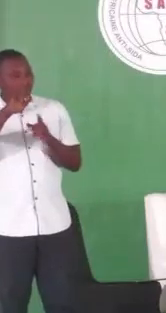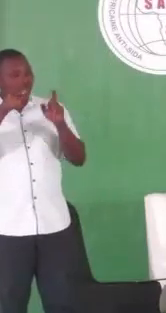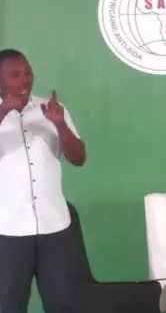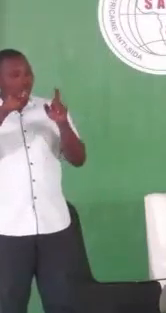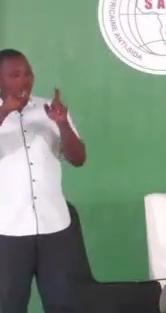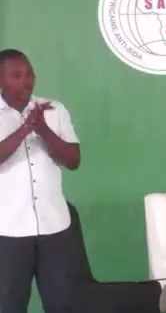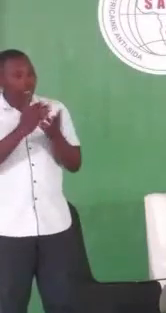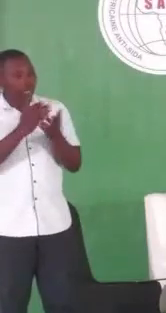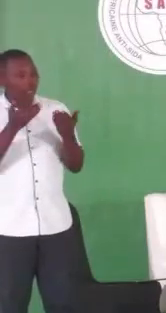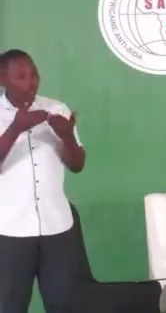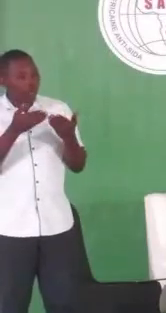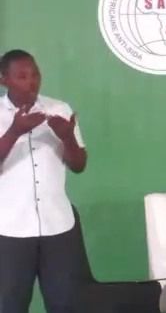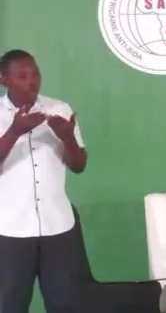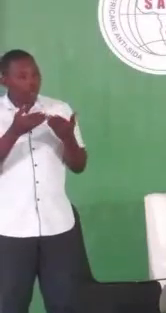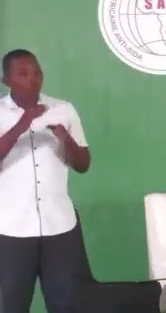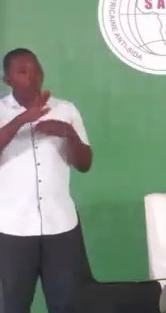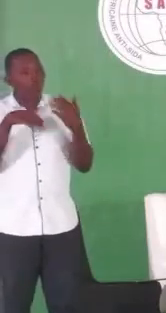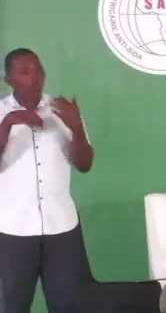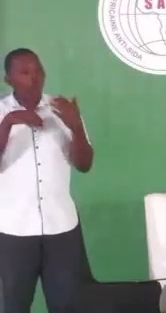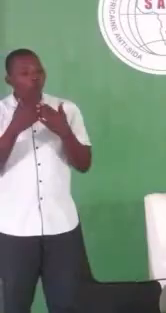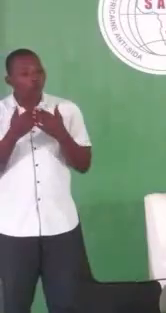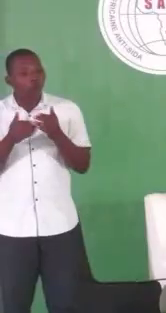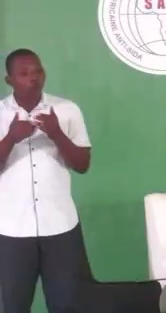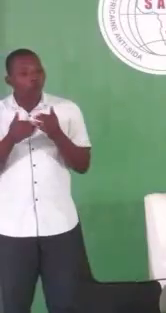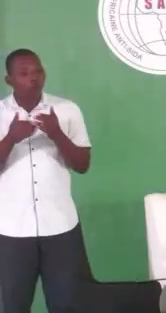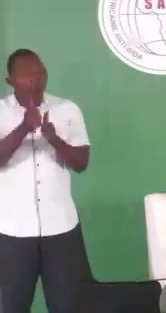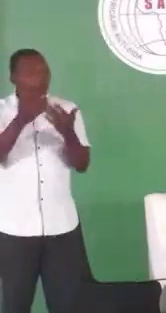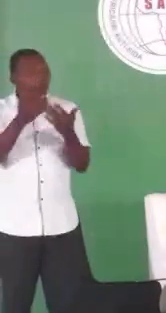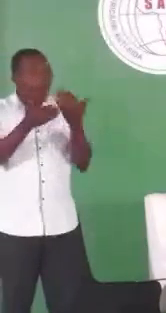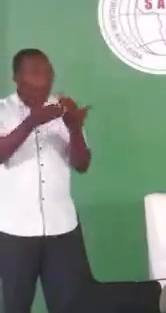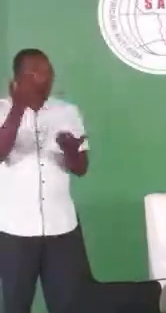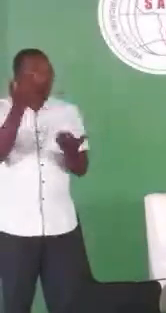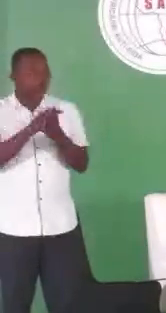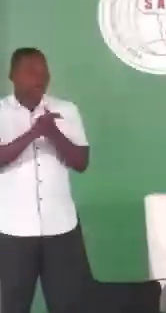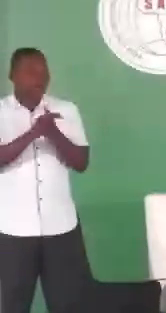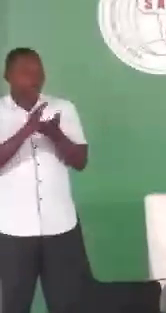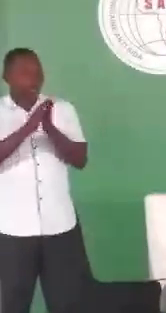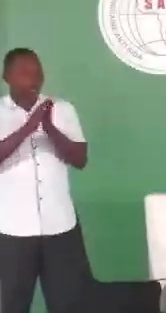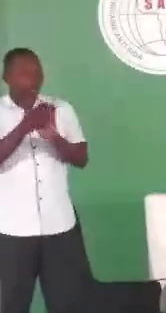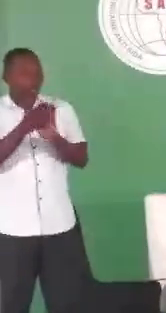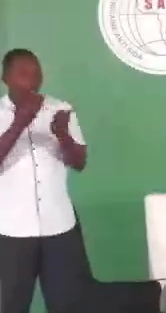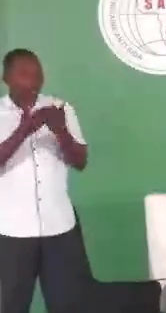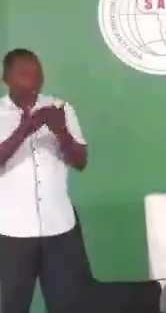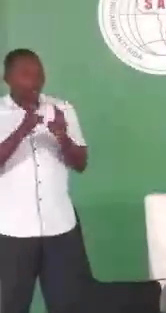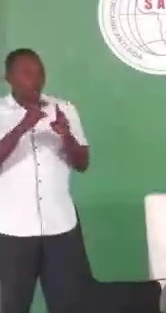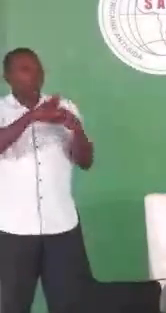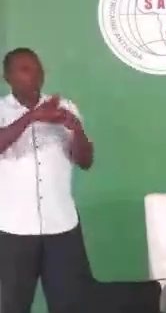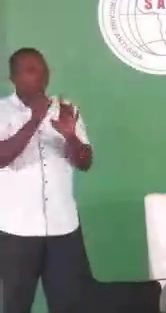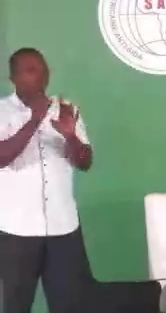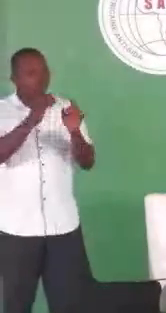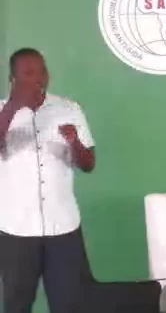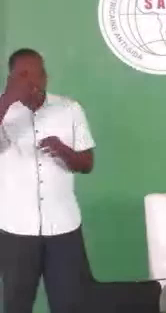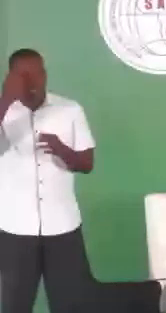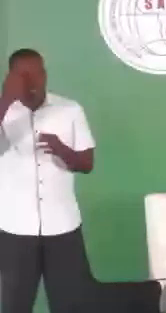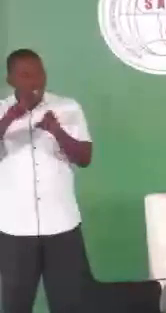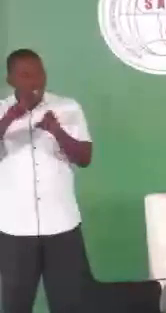syphilis is almost neck and neck. So we are doing very well in terms of testing. Even treatment, last year,